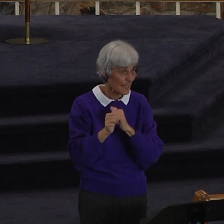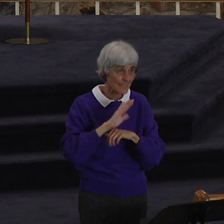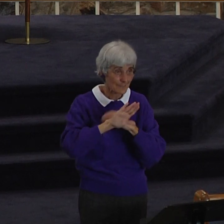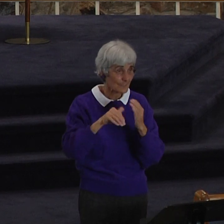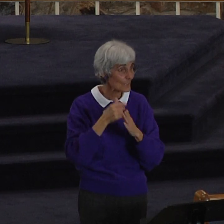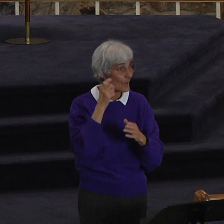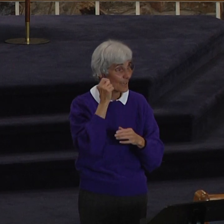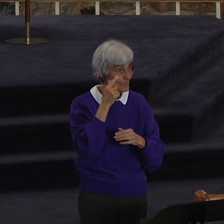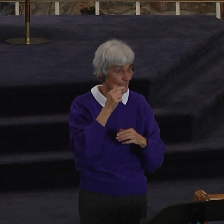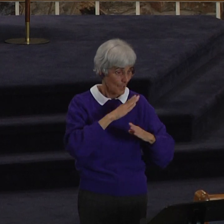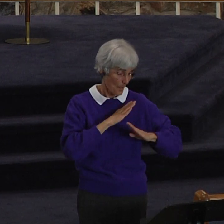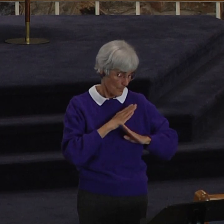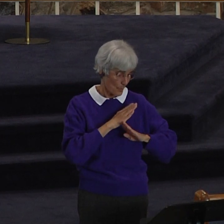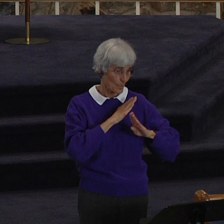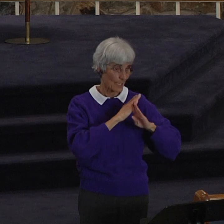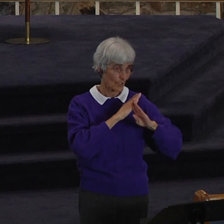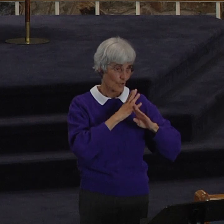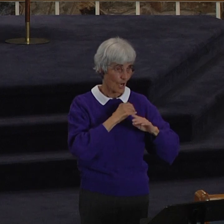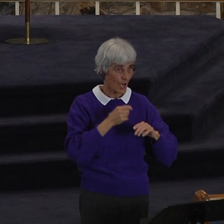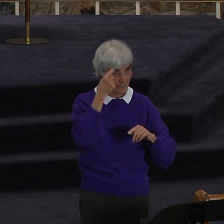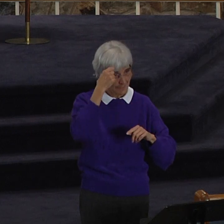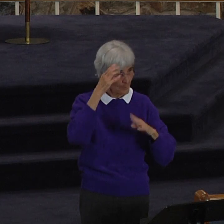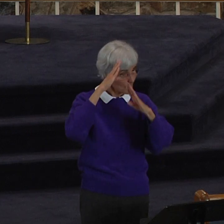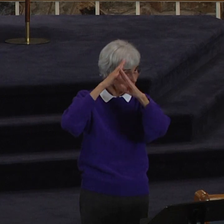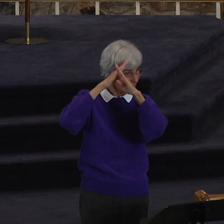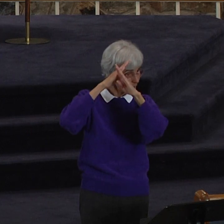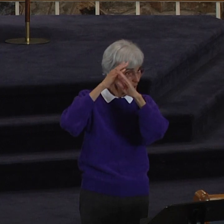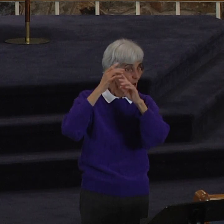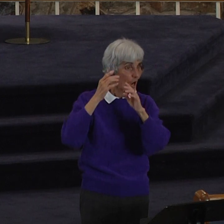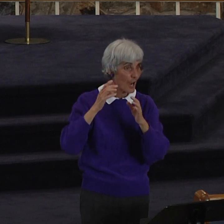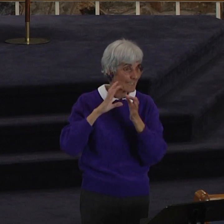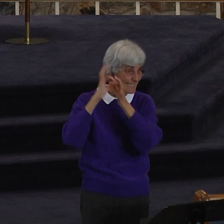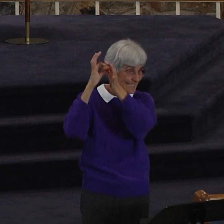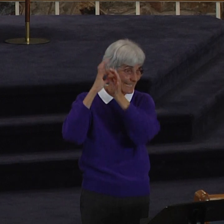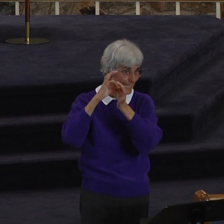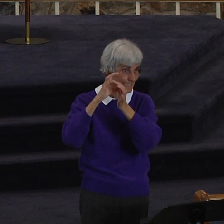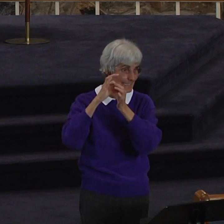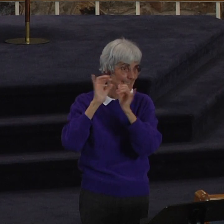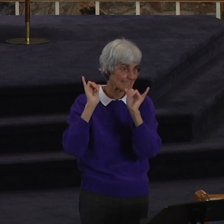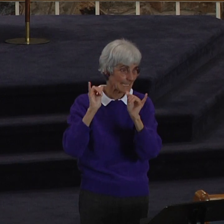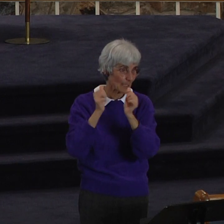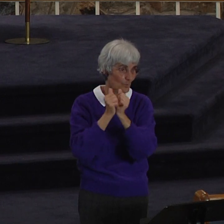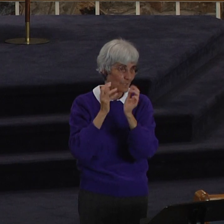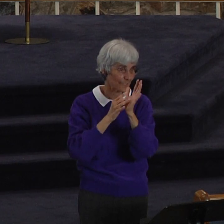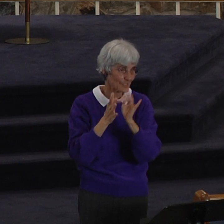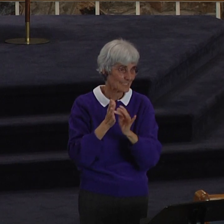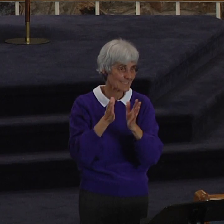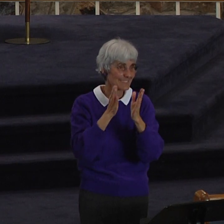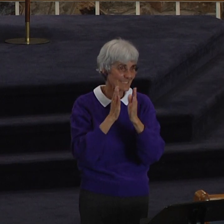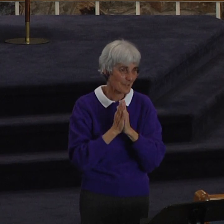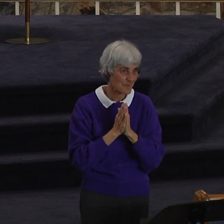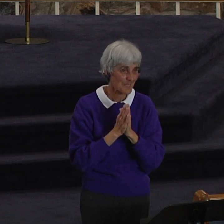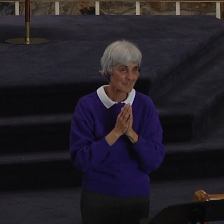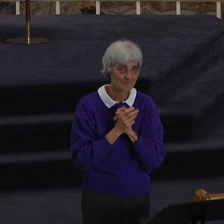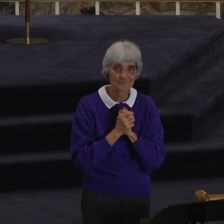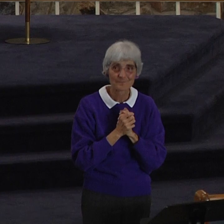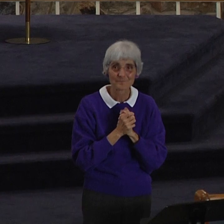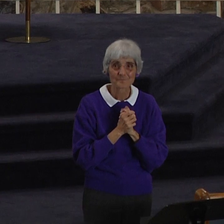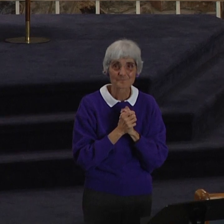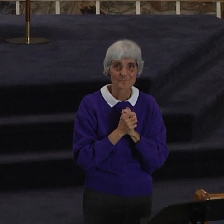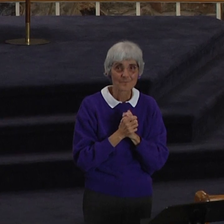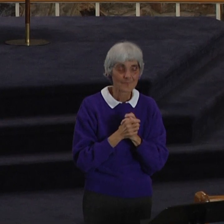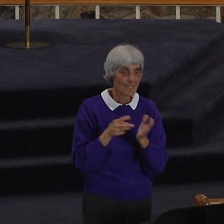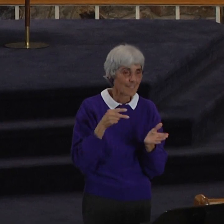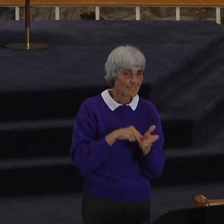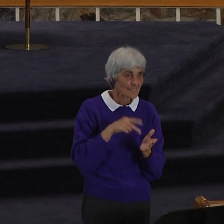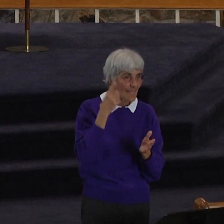understanding, guard your hearts and your minds in Christ Jesus. Amen. I invite you all to please stand